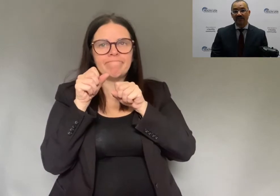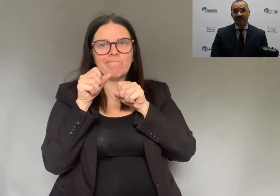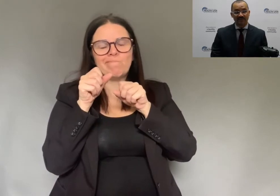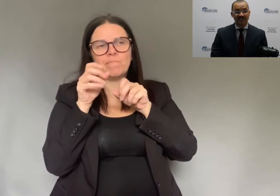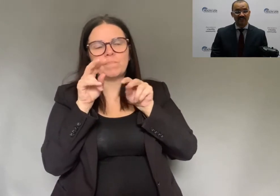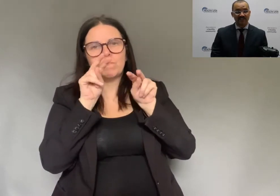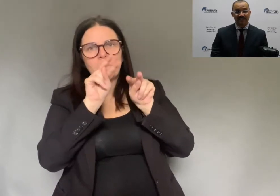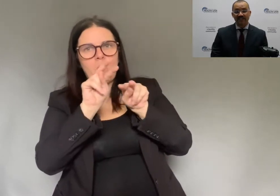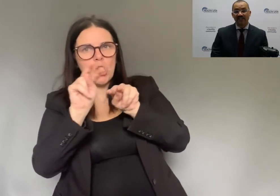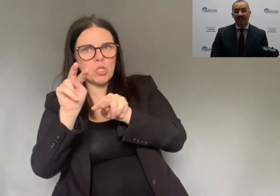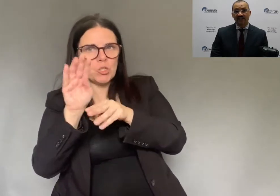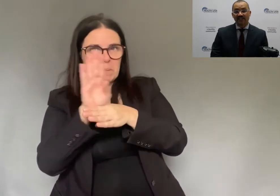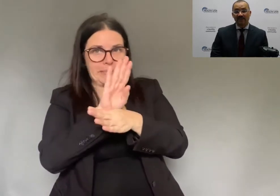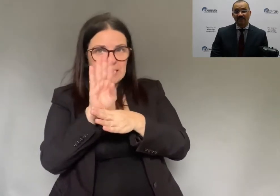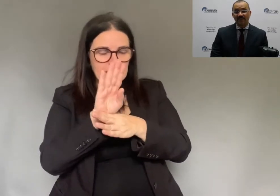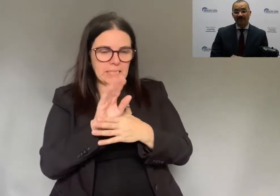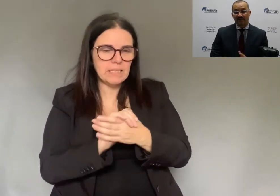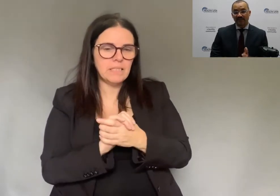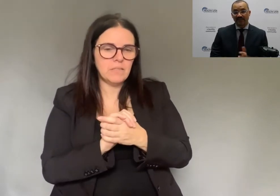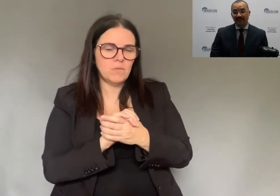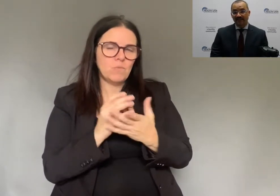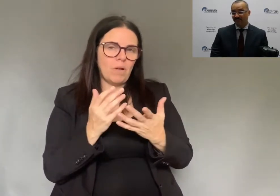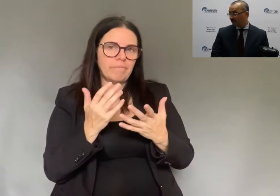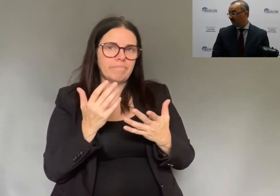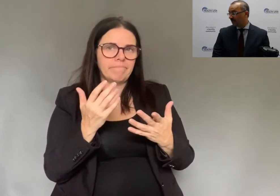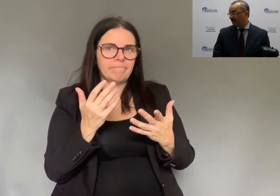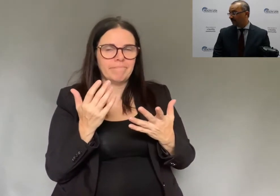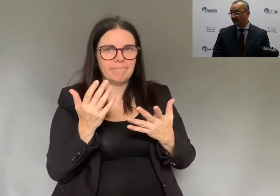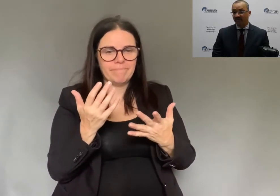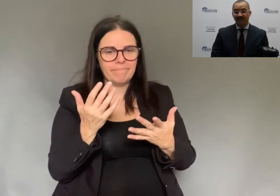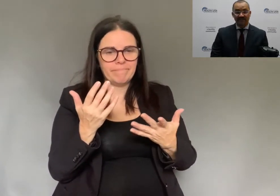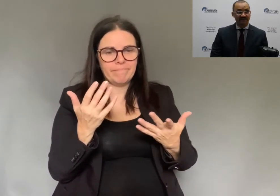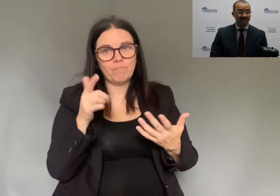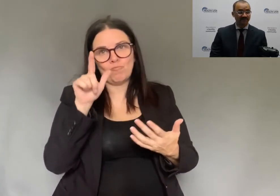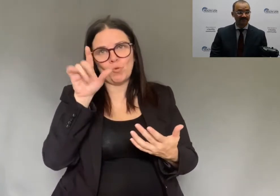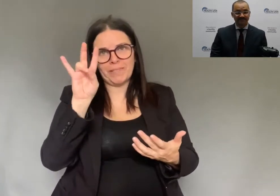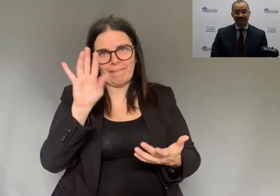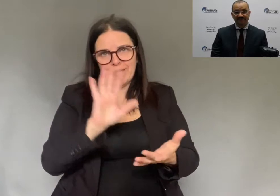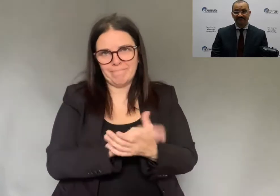monitoring of these businesses. So 27.